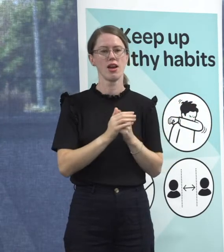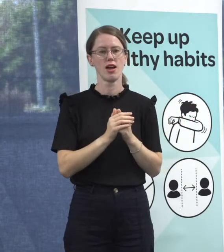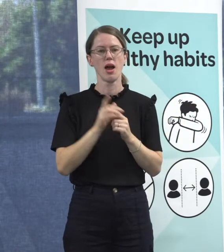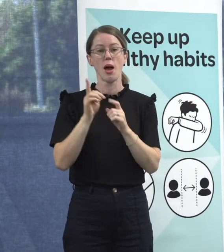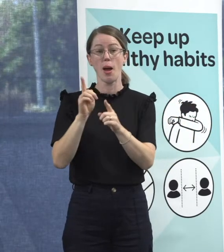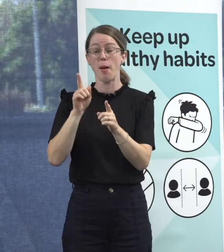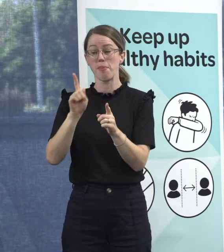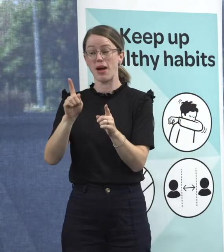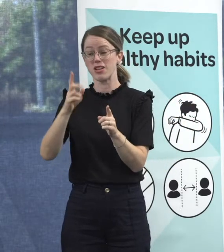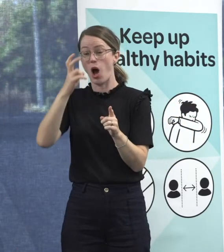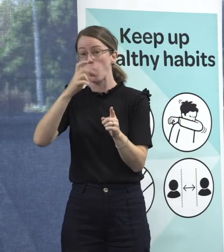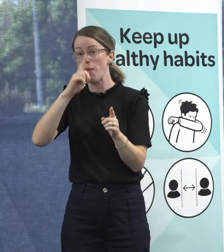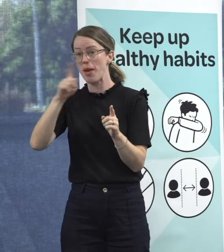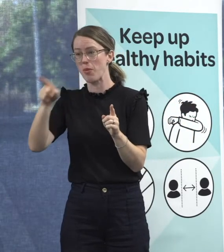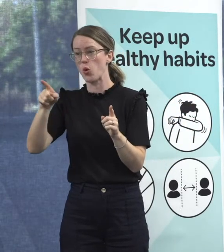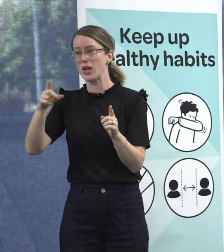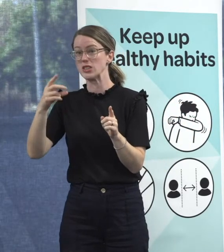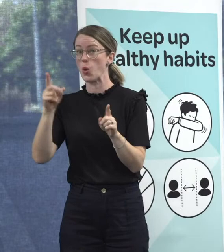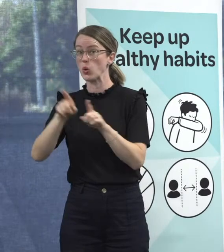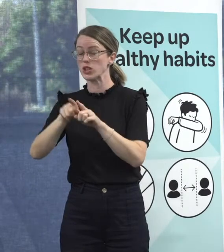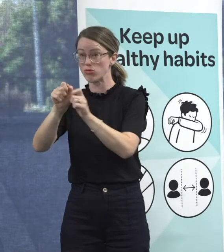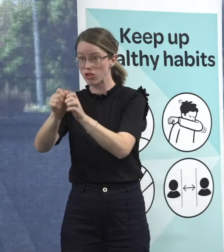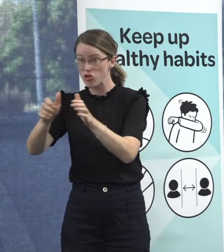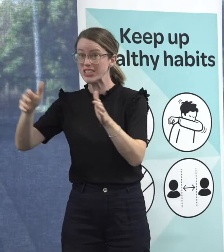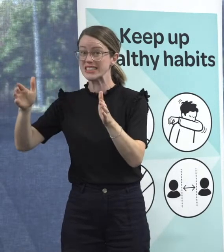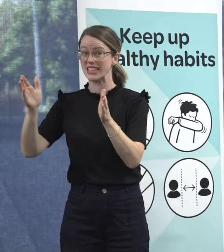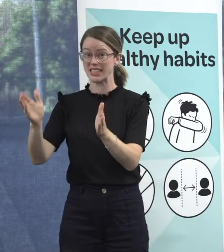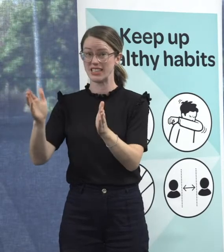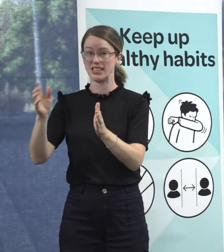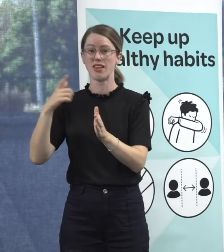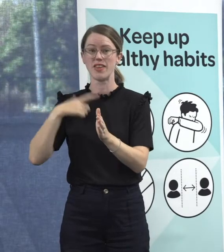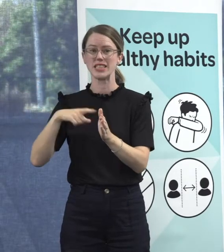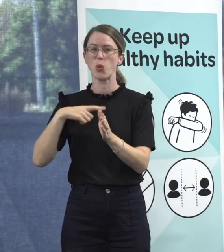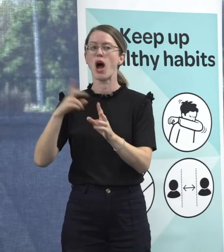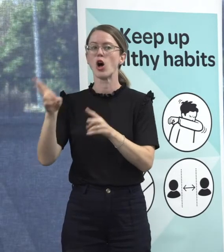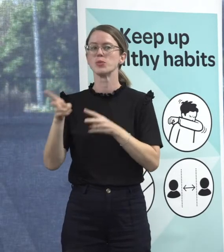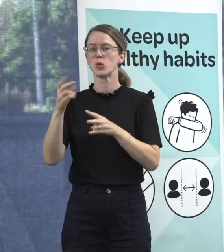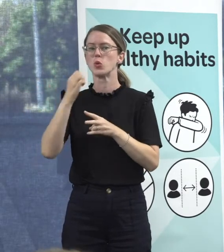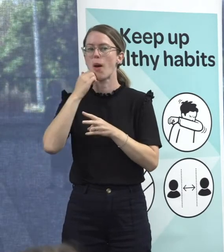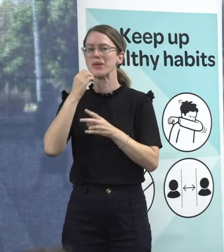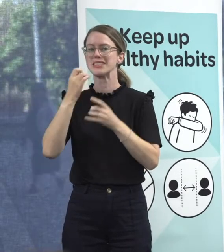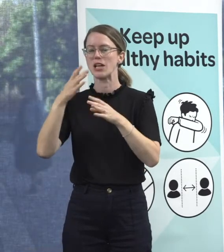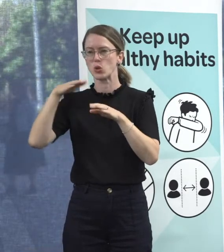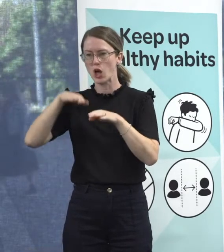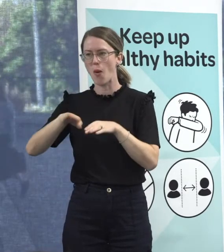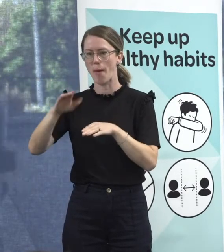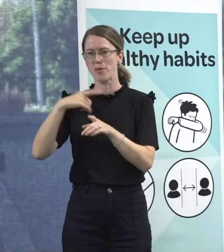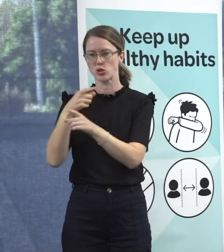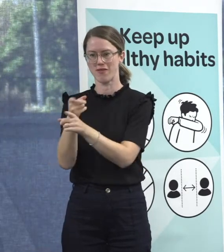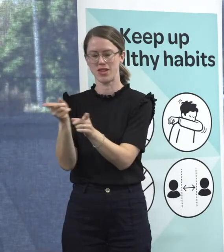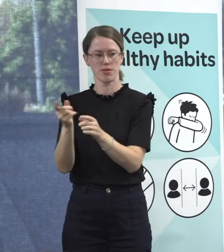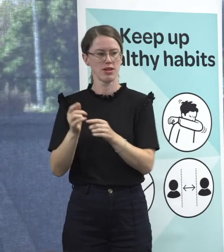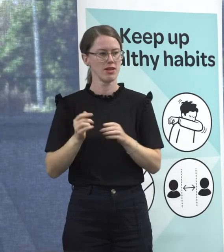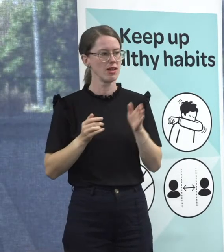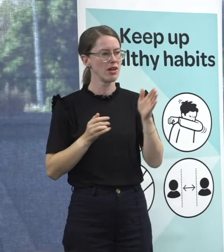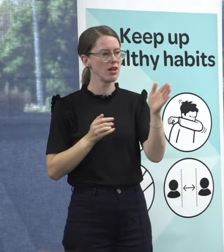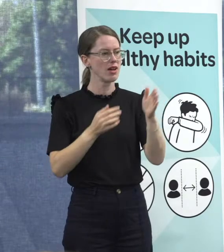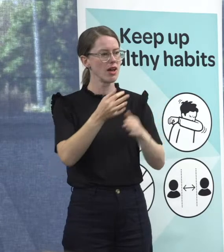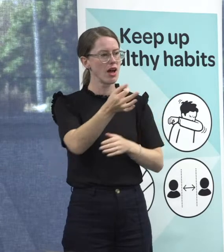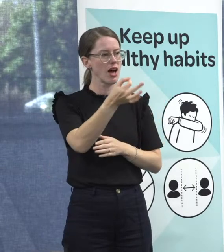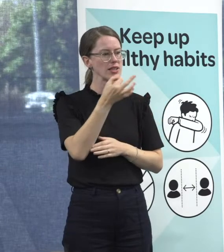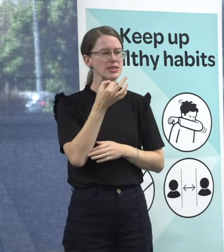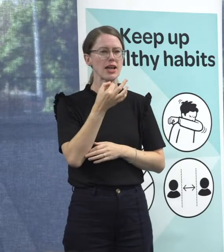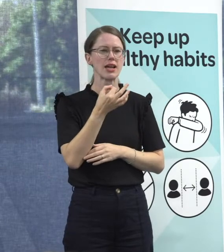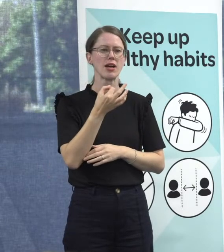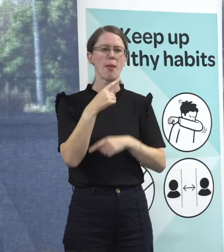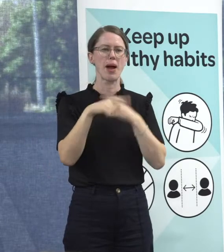in our older age groups, and that's why I think we're seeing our hospitalisations start to go up again. On the updated vaccination passes, there